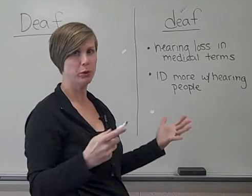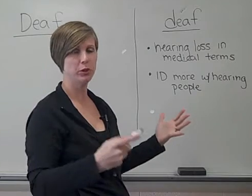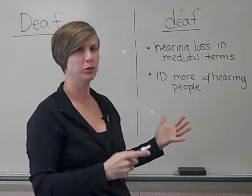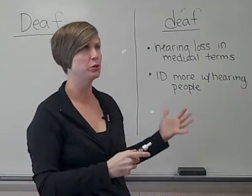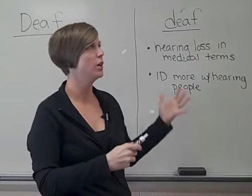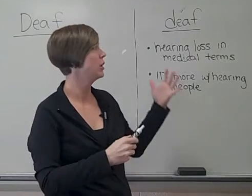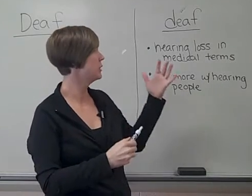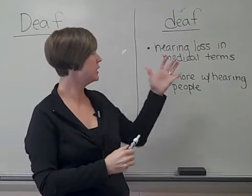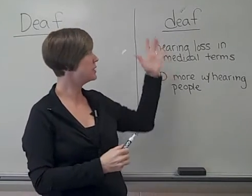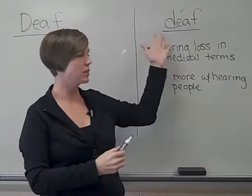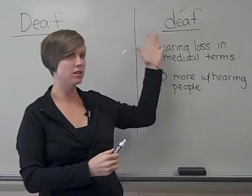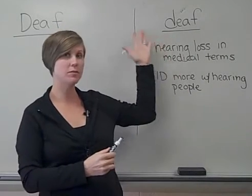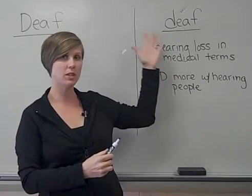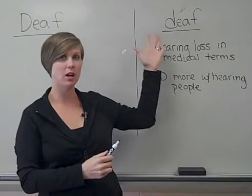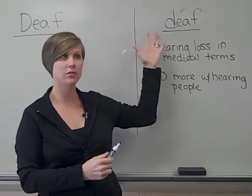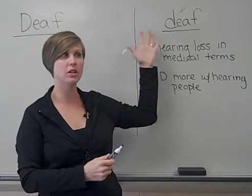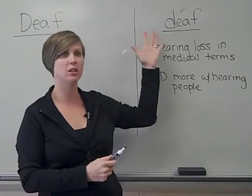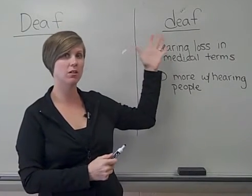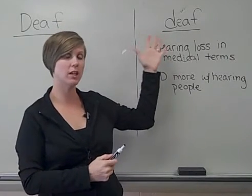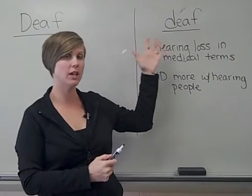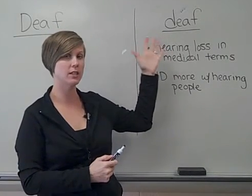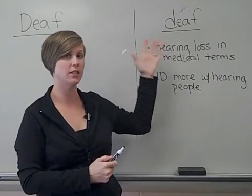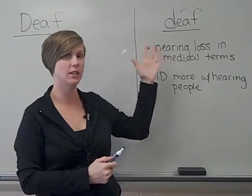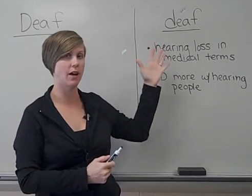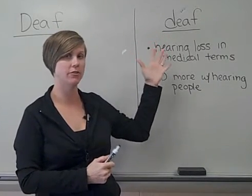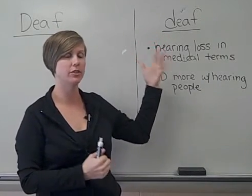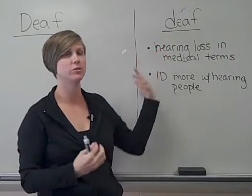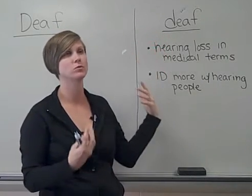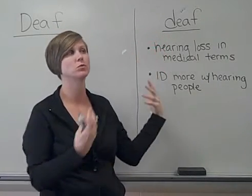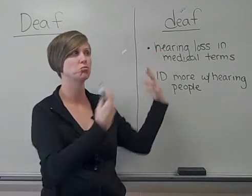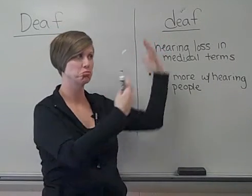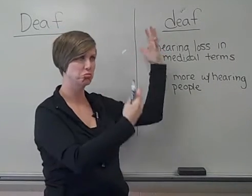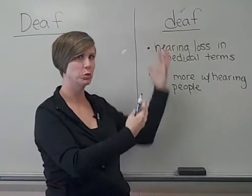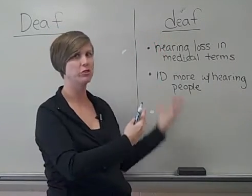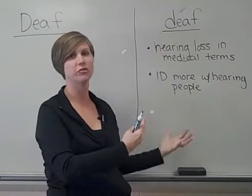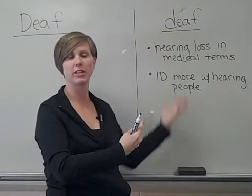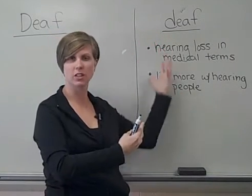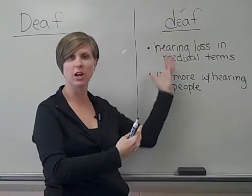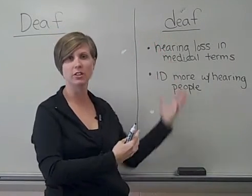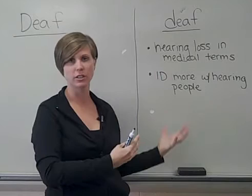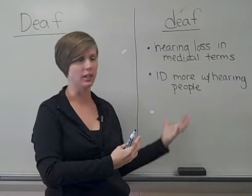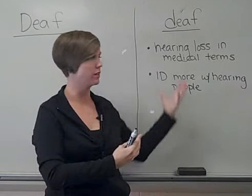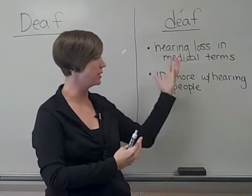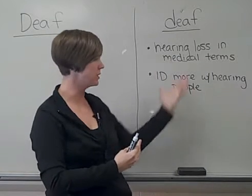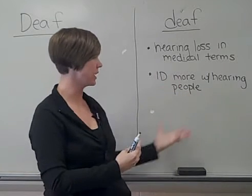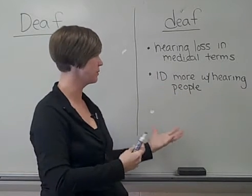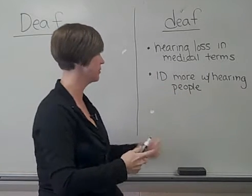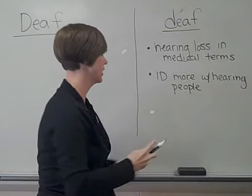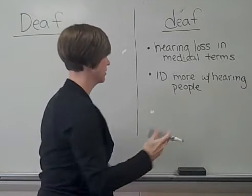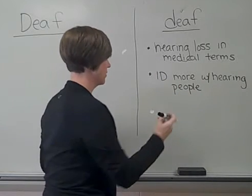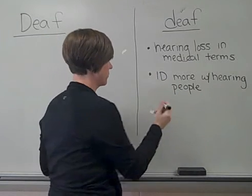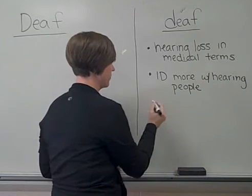people who would consider themselves lowercase d deaf would fit underneath these type of things.